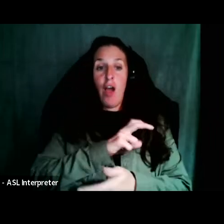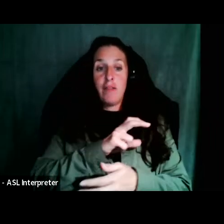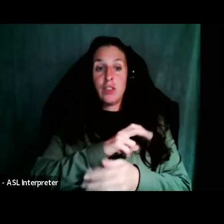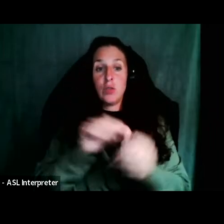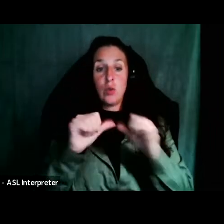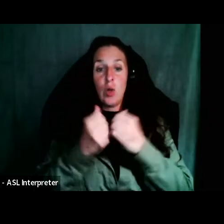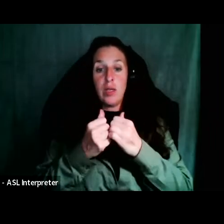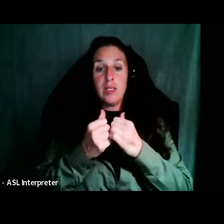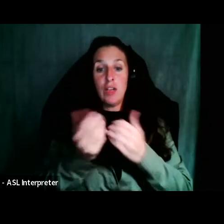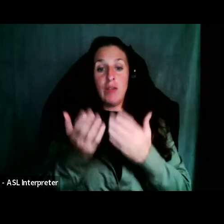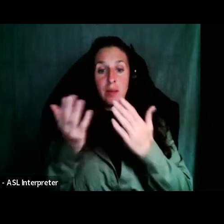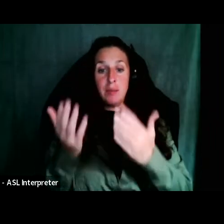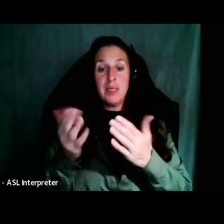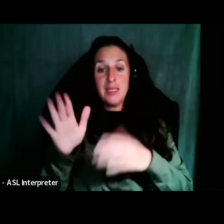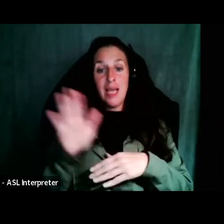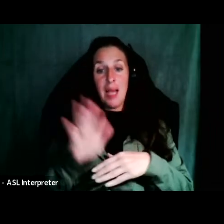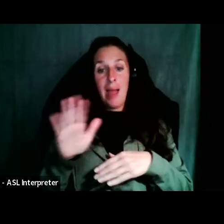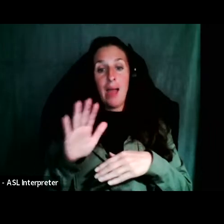it's a 16